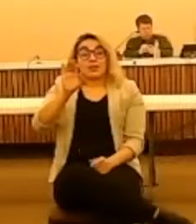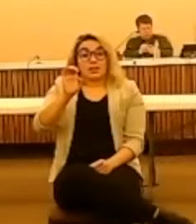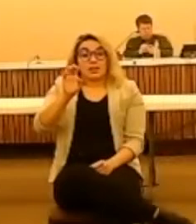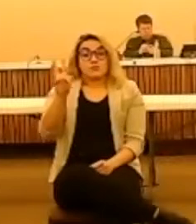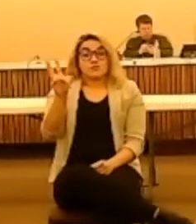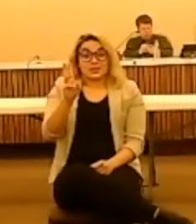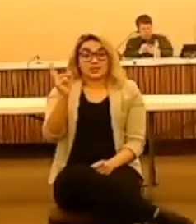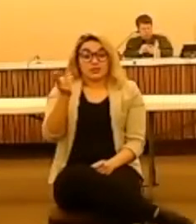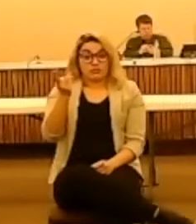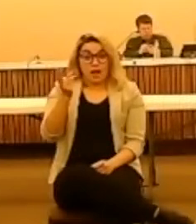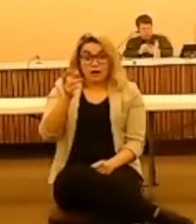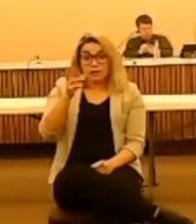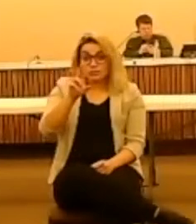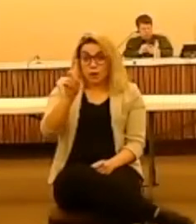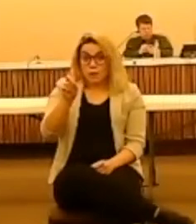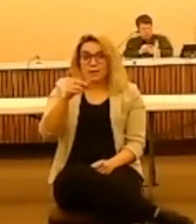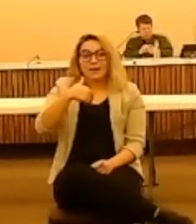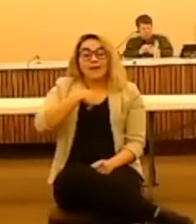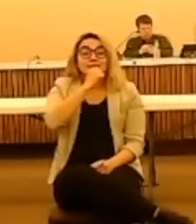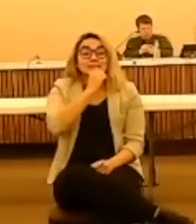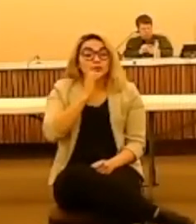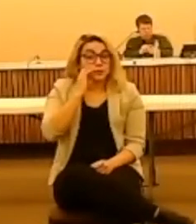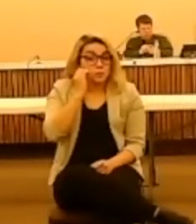have sidewalks in front of it.